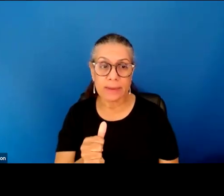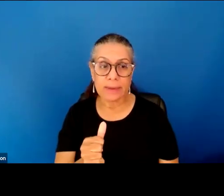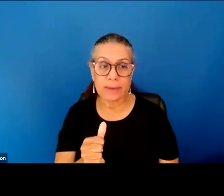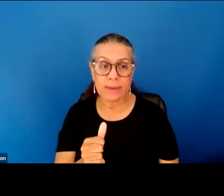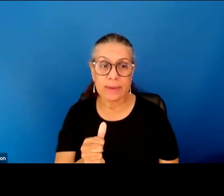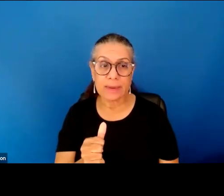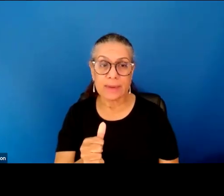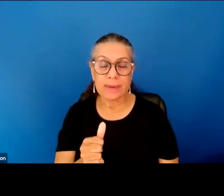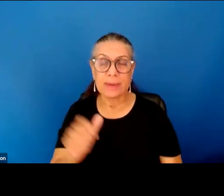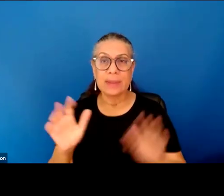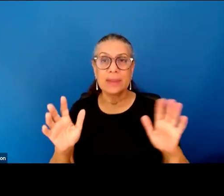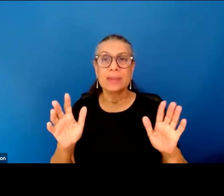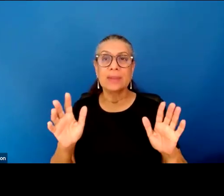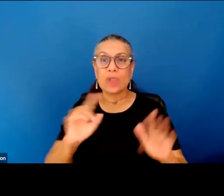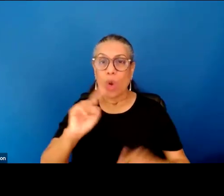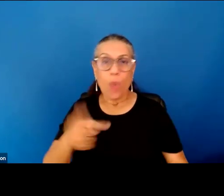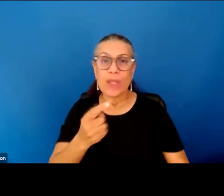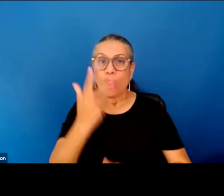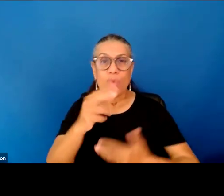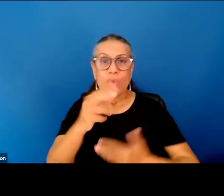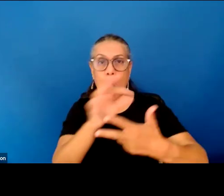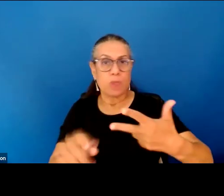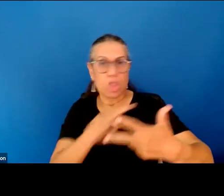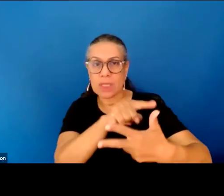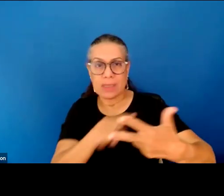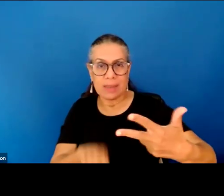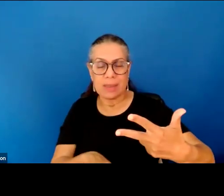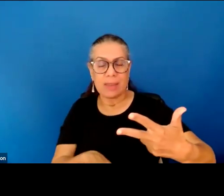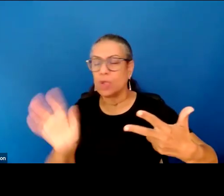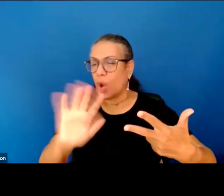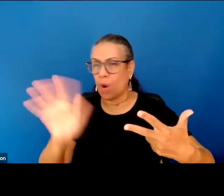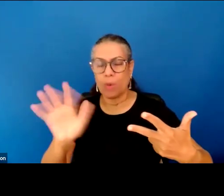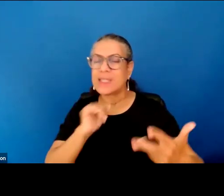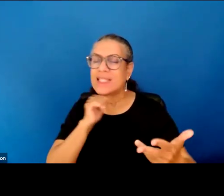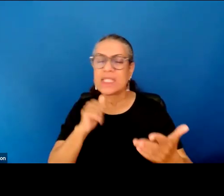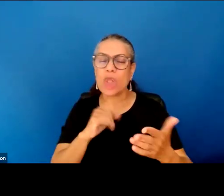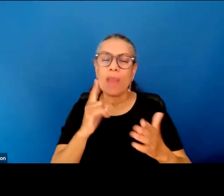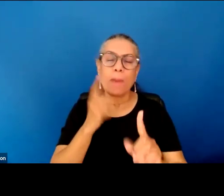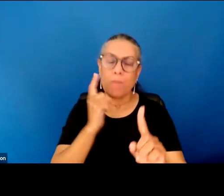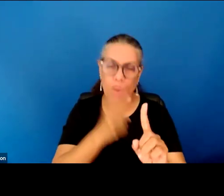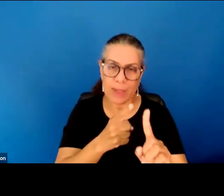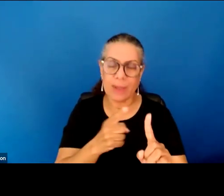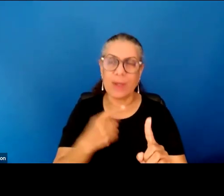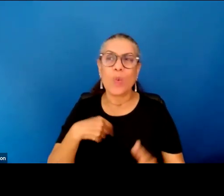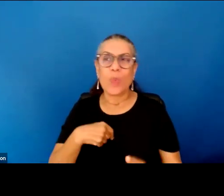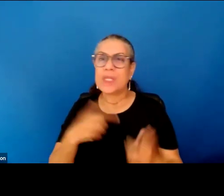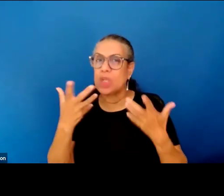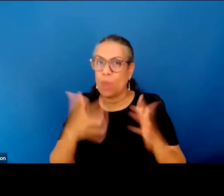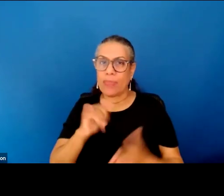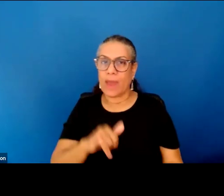these are the only three options, and meant to sort of spark some of this dialogue. So was that